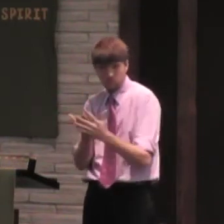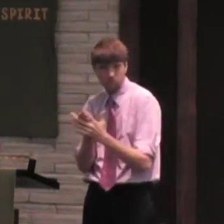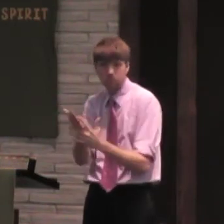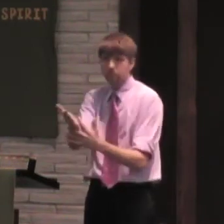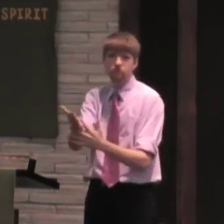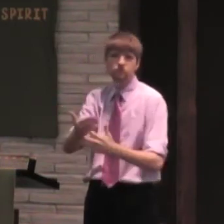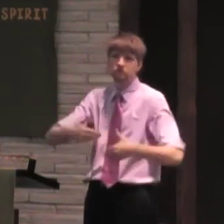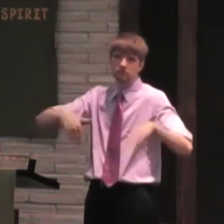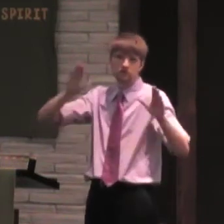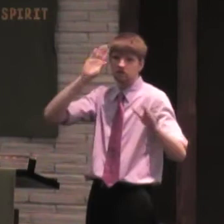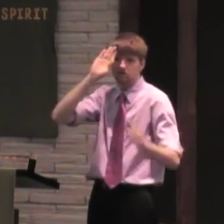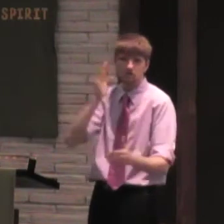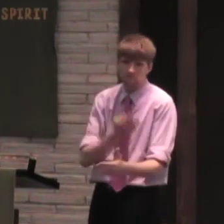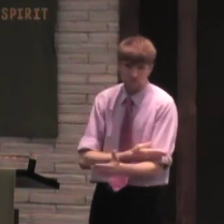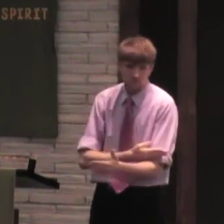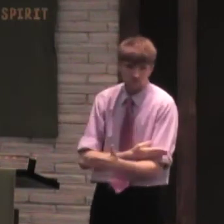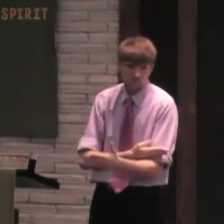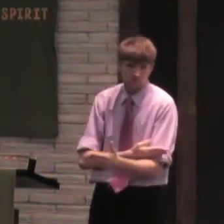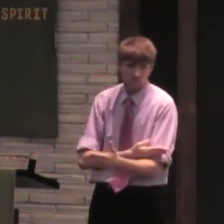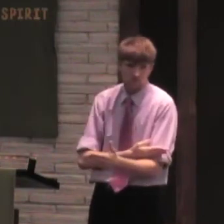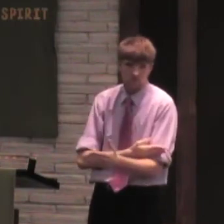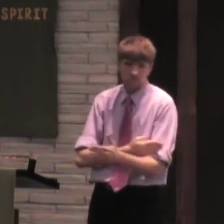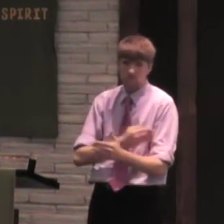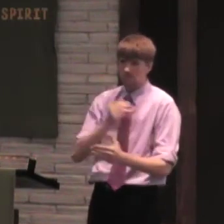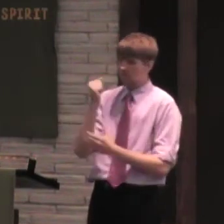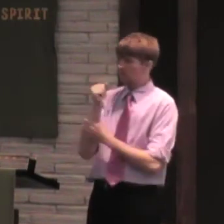God would never permit him to sacrifice his son.